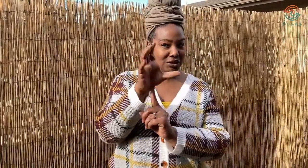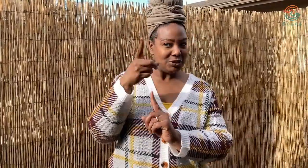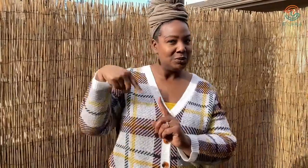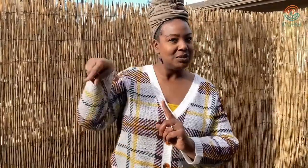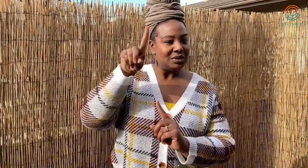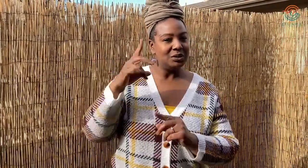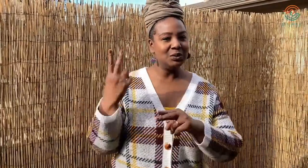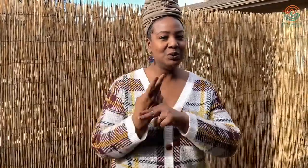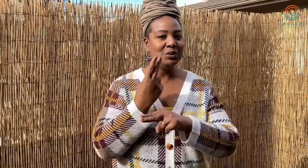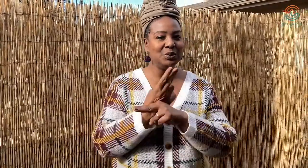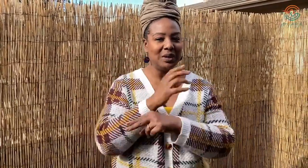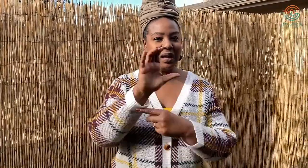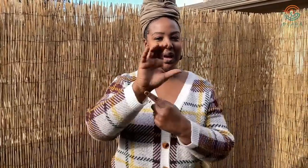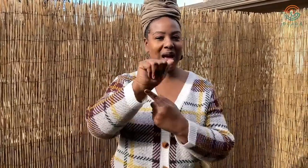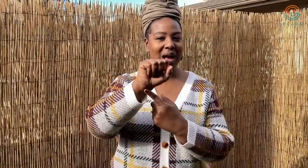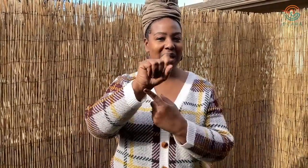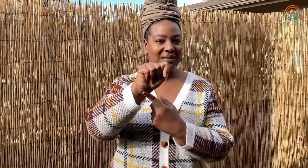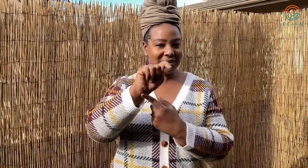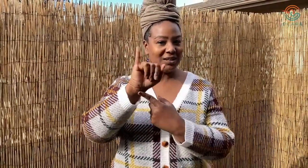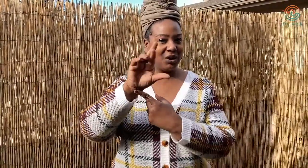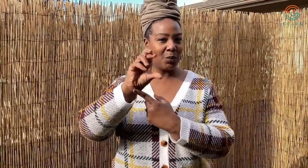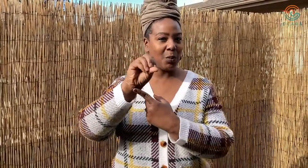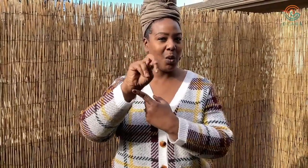use cast iron to cook different meals.